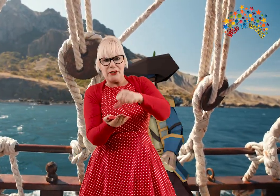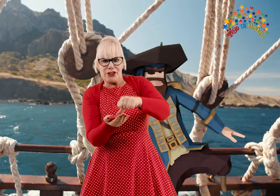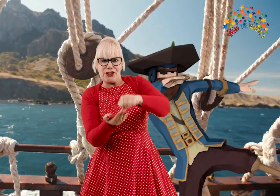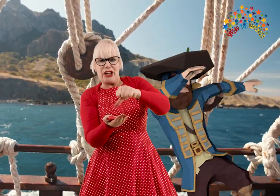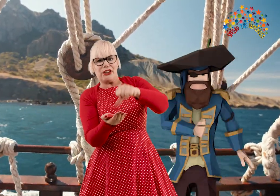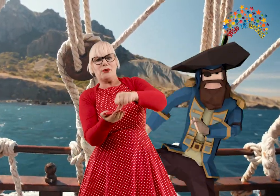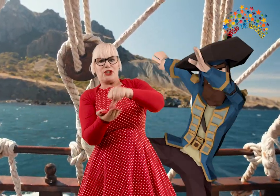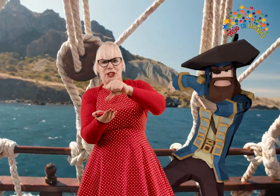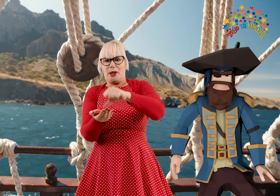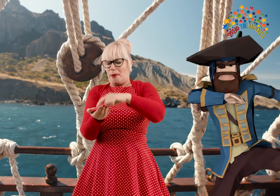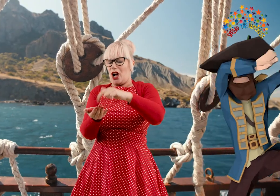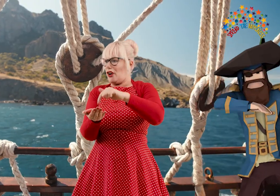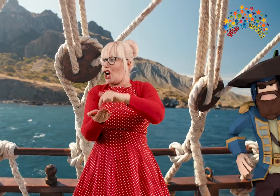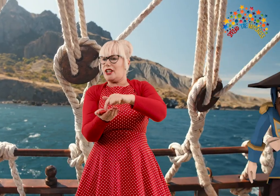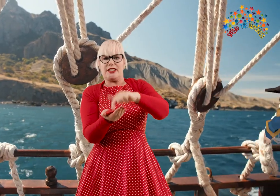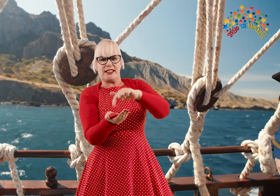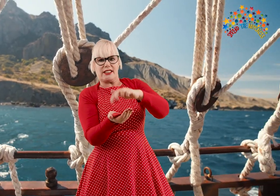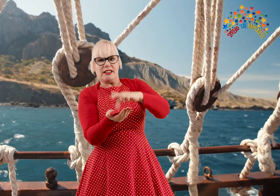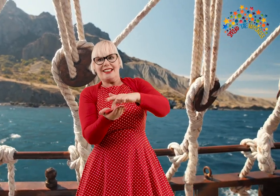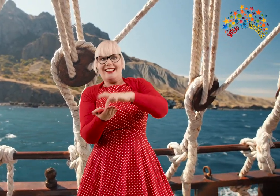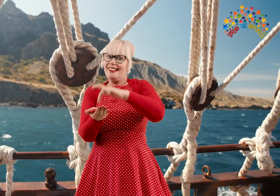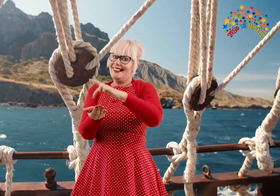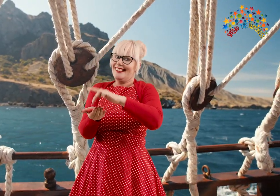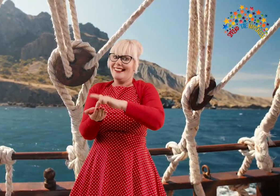Pirate's jig, you cheeky pirates!